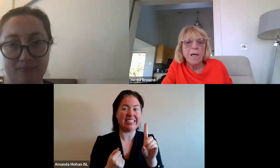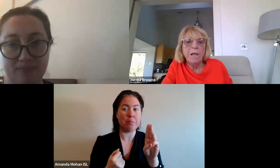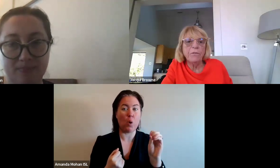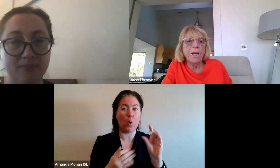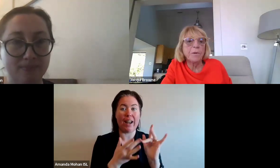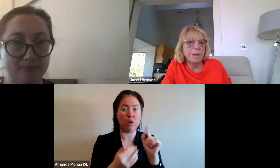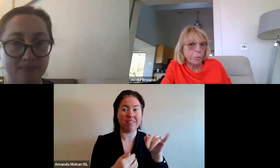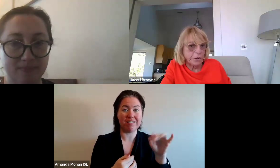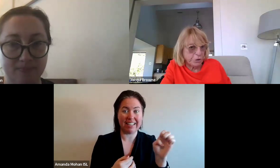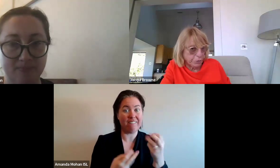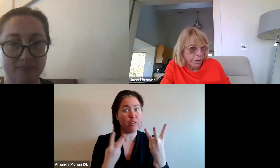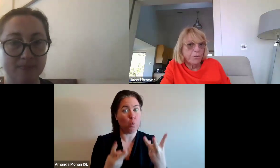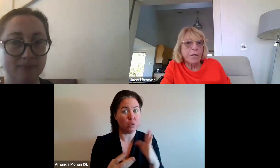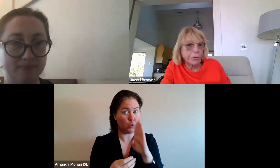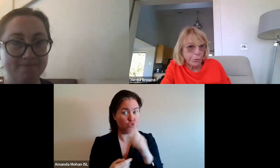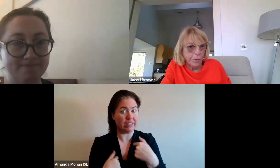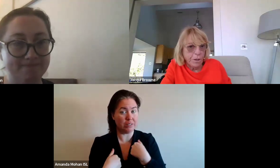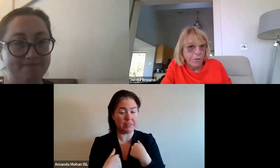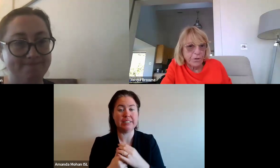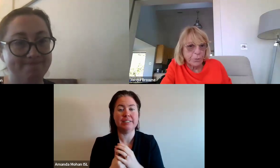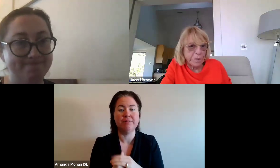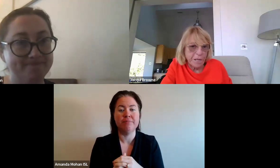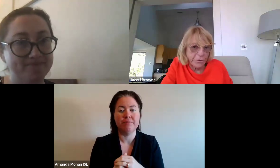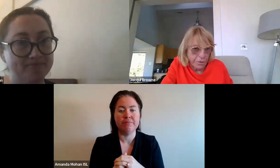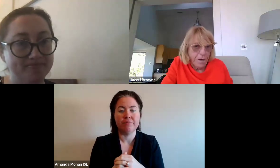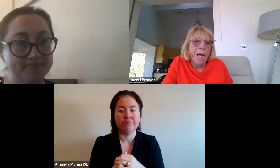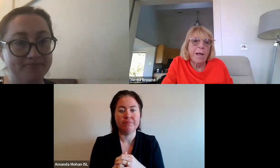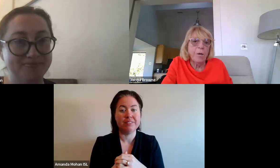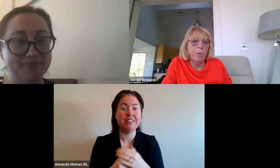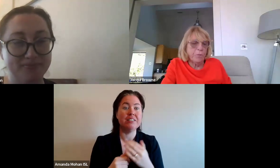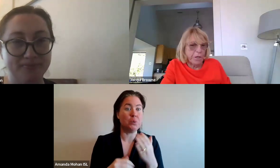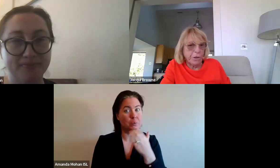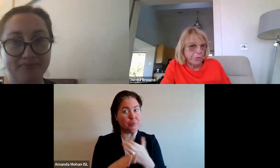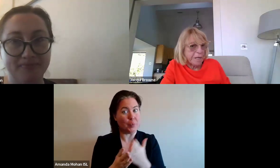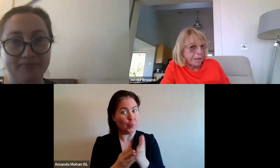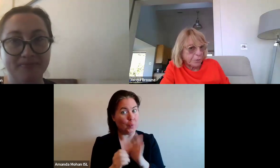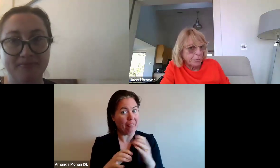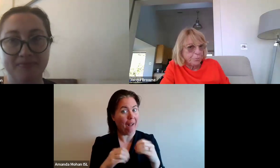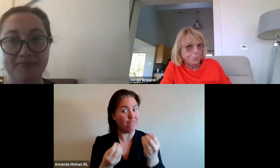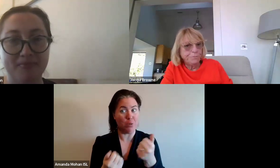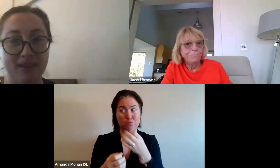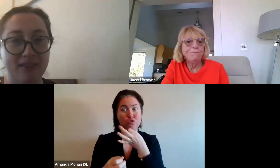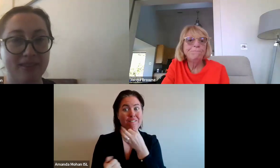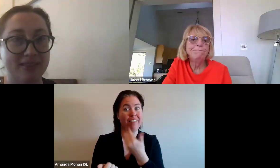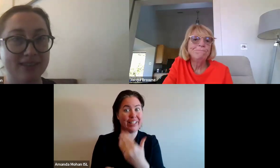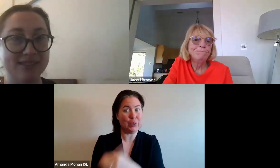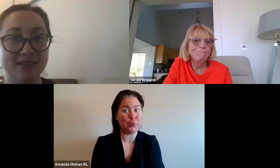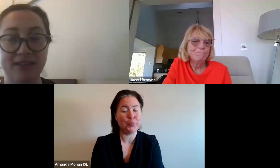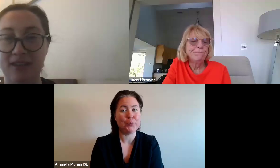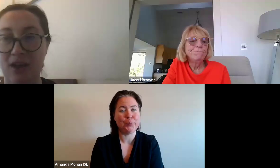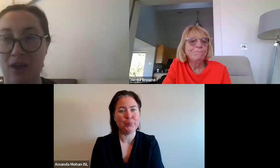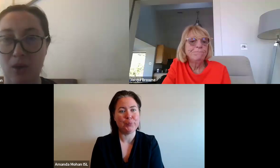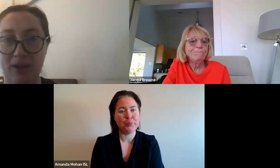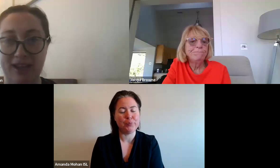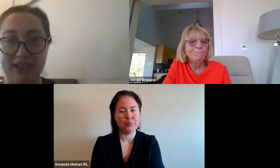chairperson@dponetwork.ie if they so wish to follow through further with that offer. And we'd be very grateful. Thank you.